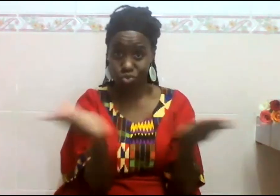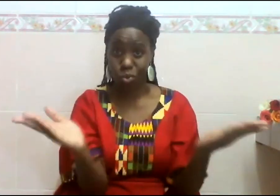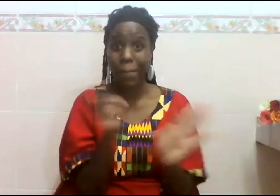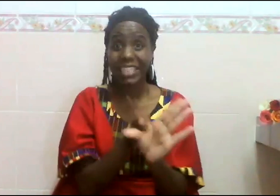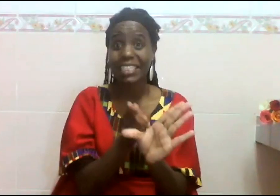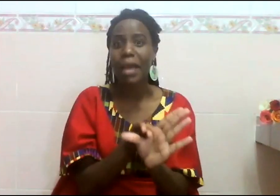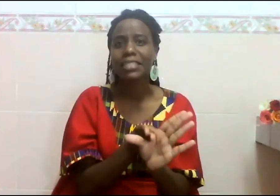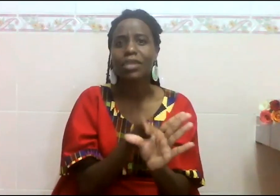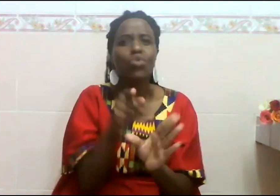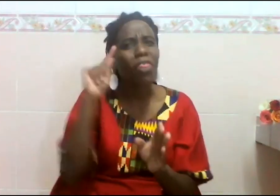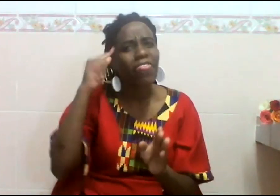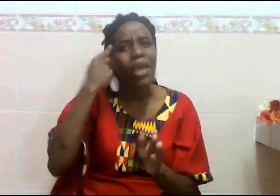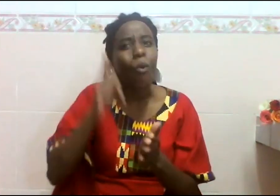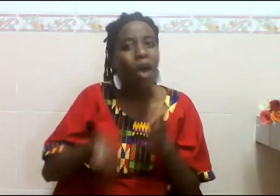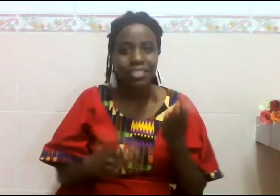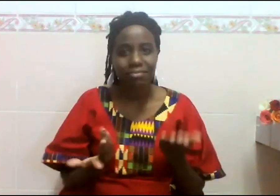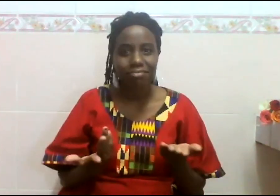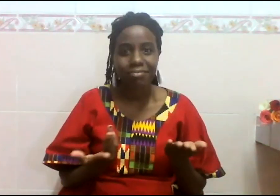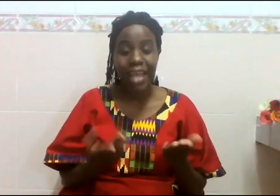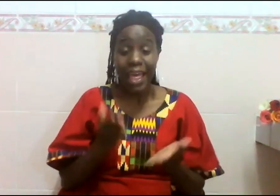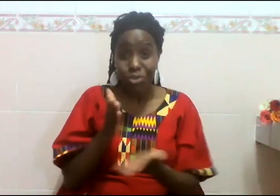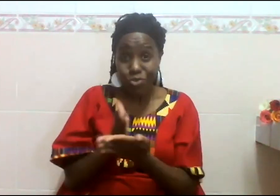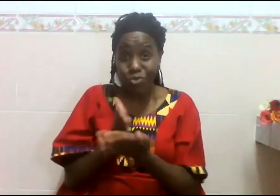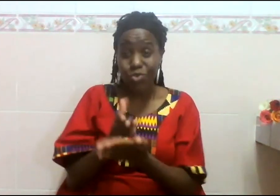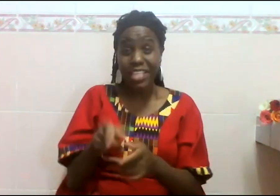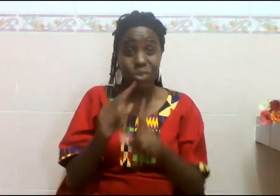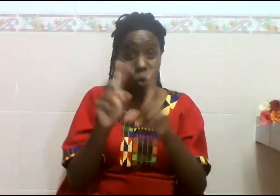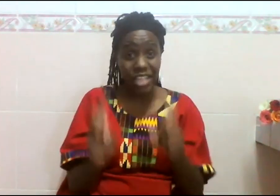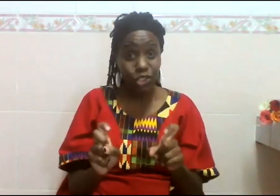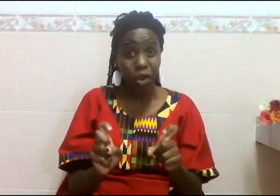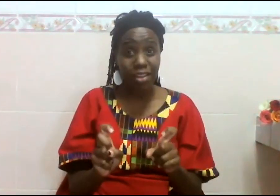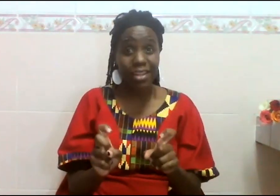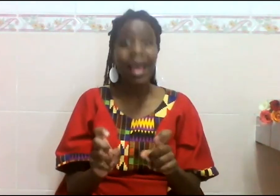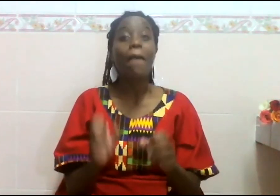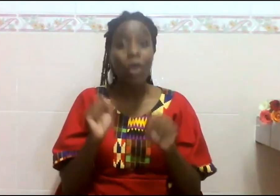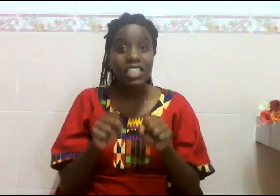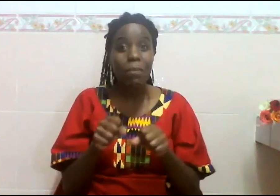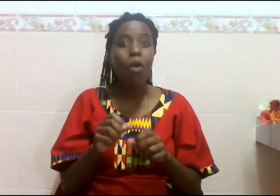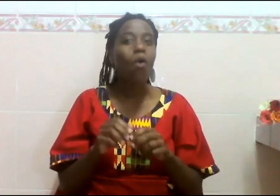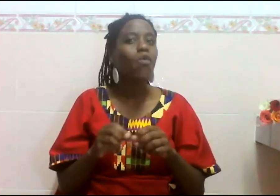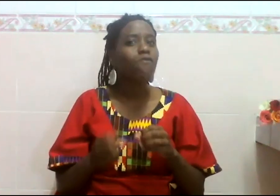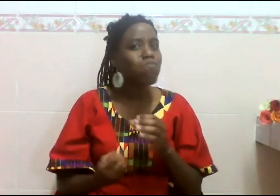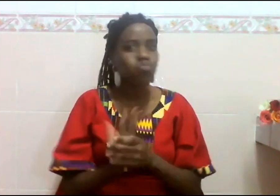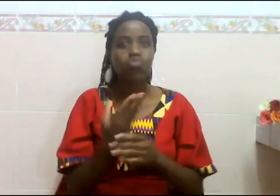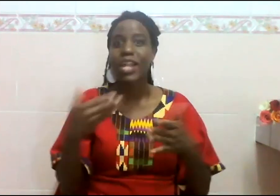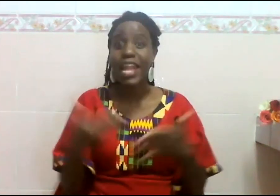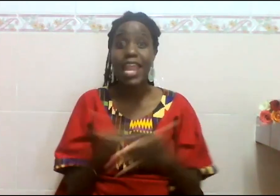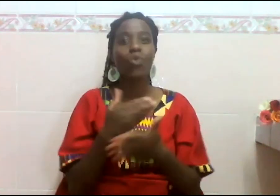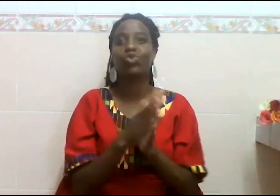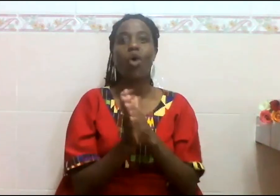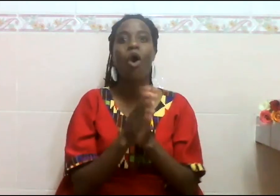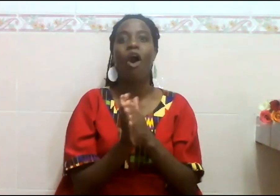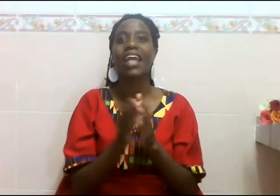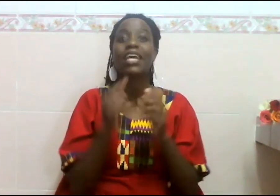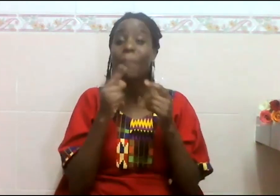It's a Pandora's box also what I'm about to say, but maybe also a trigger for thought. What is it